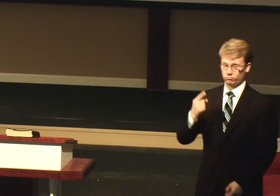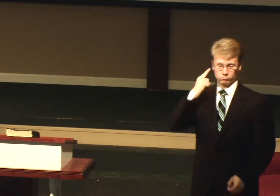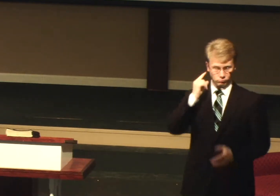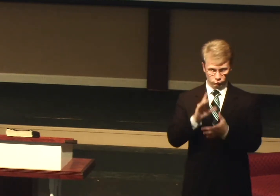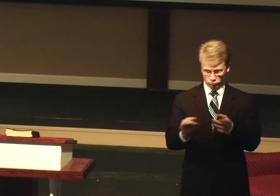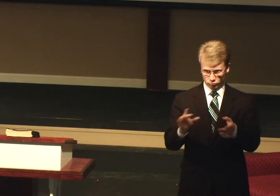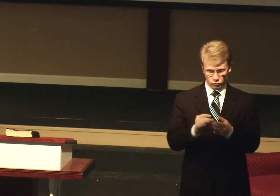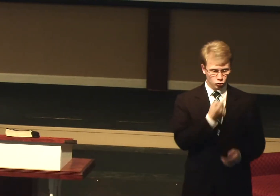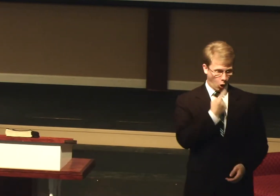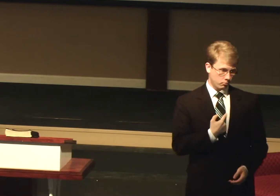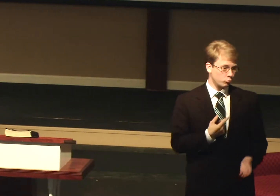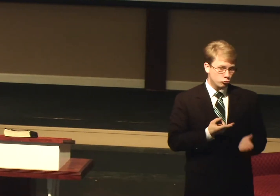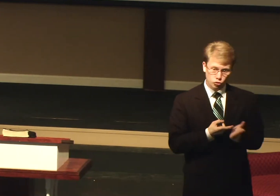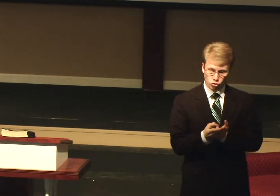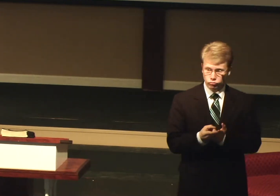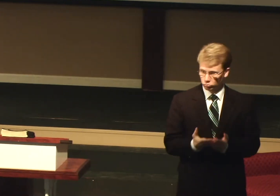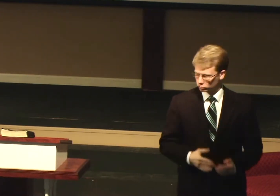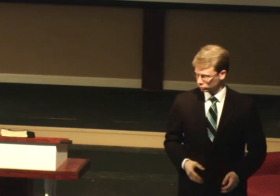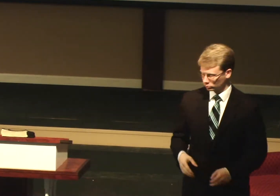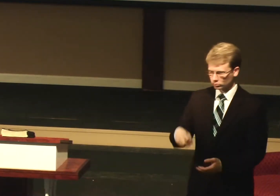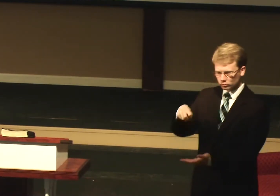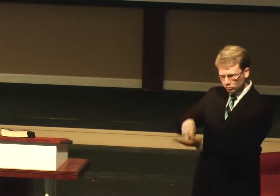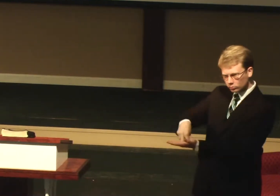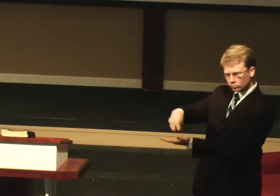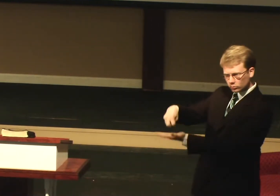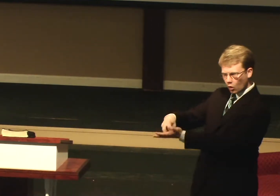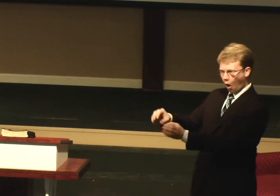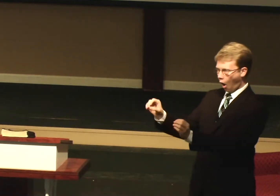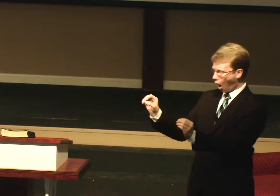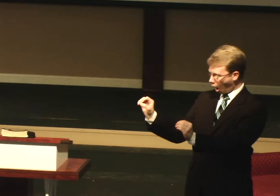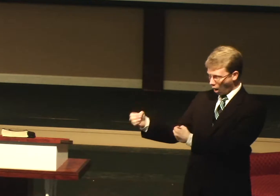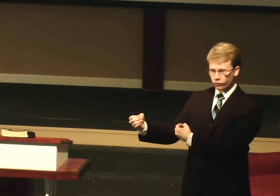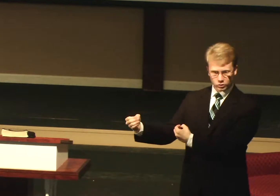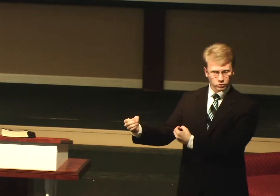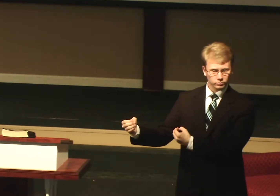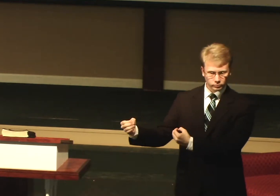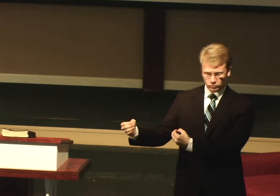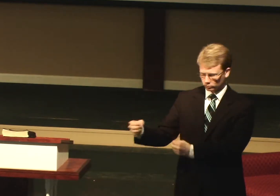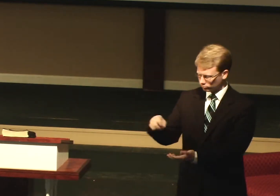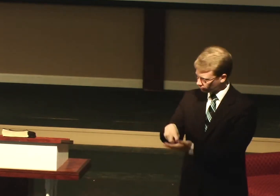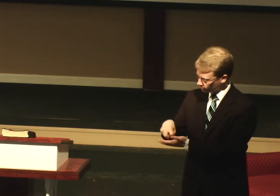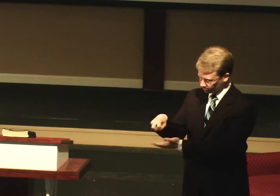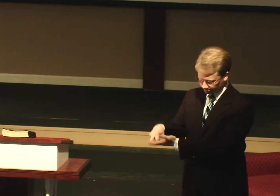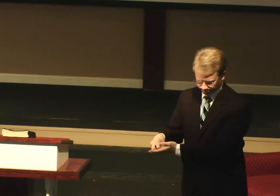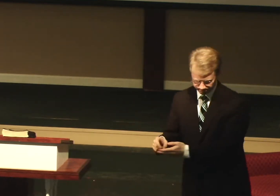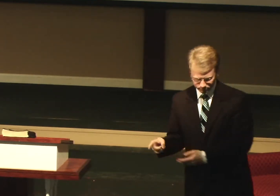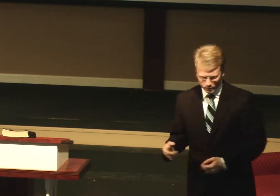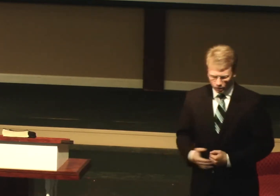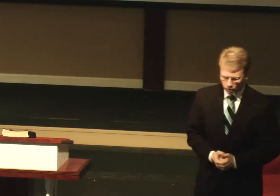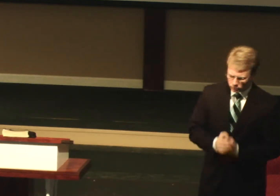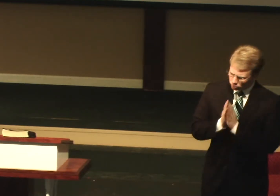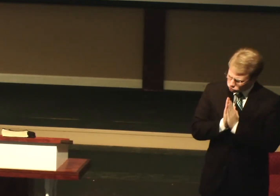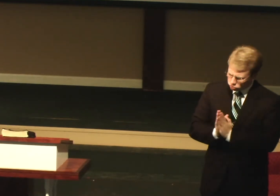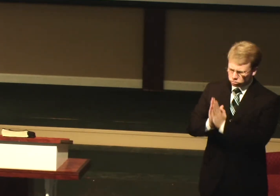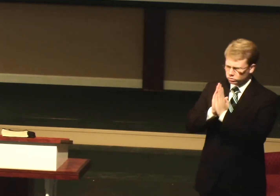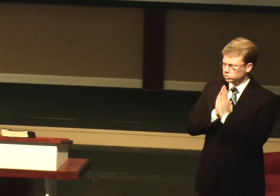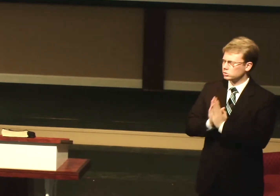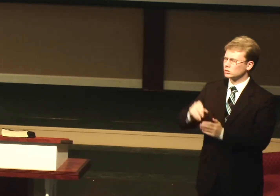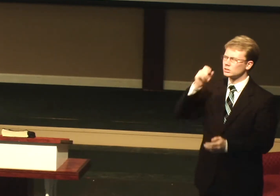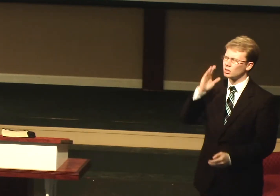office. This is a story that they told me about their office right there and then. And prayed,